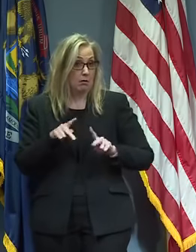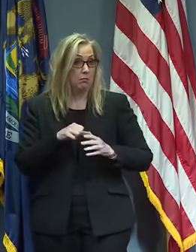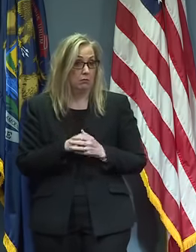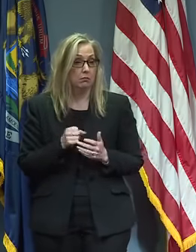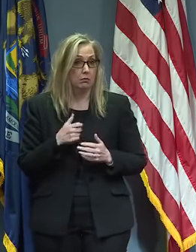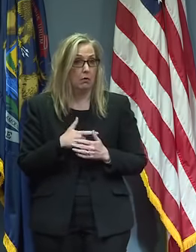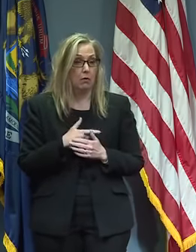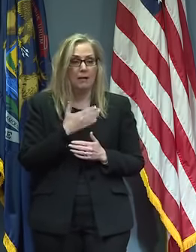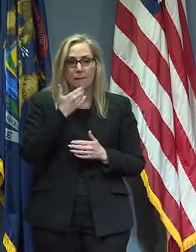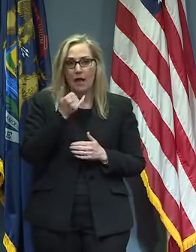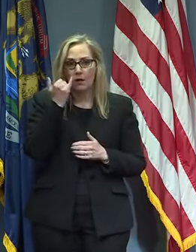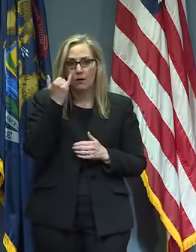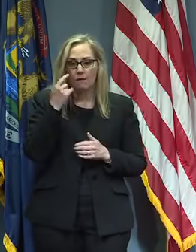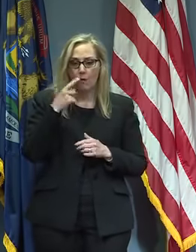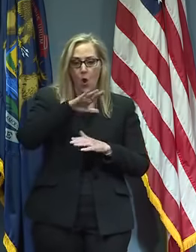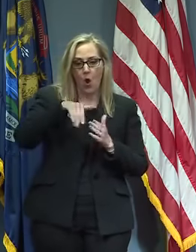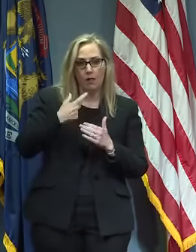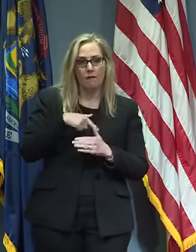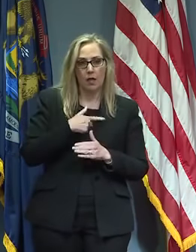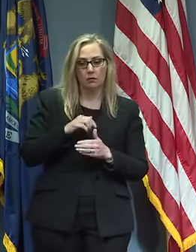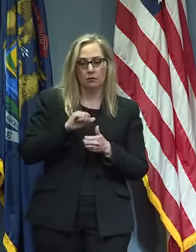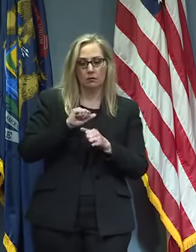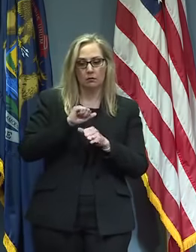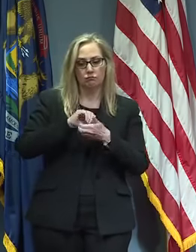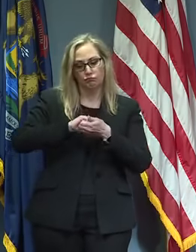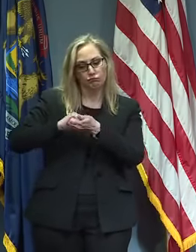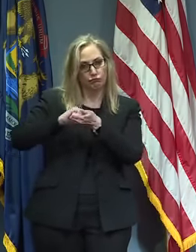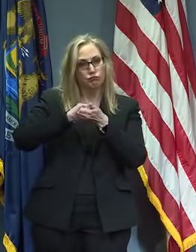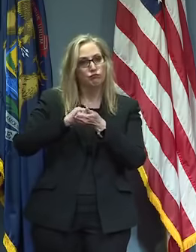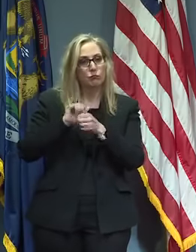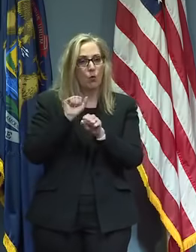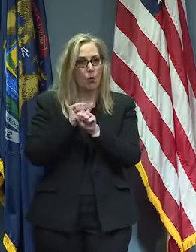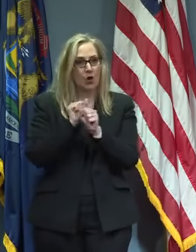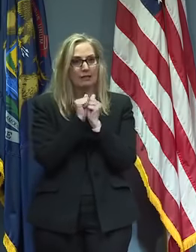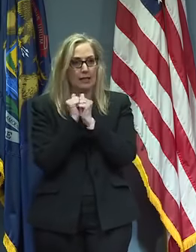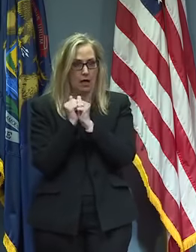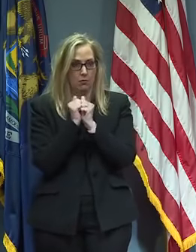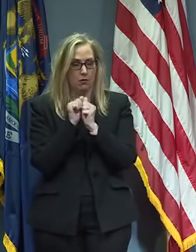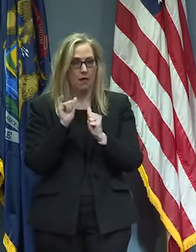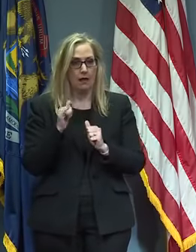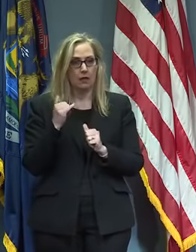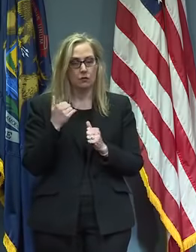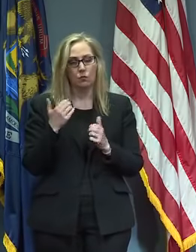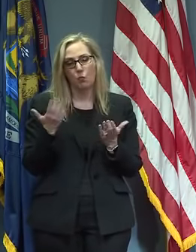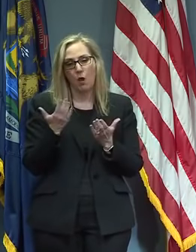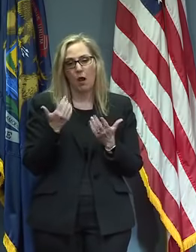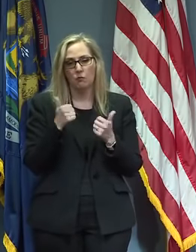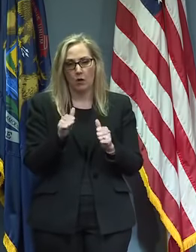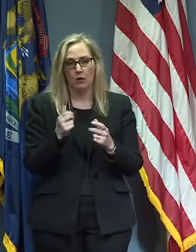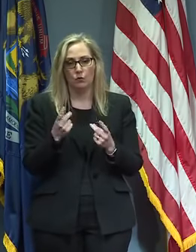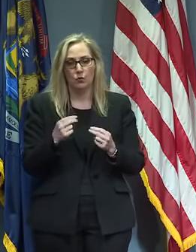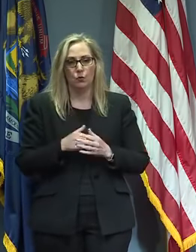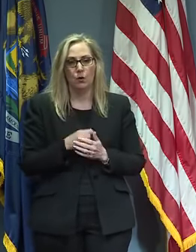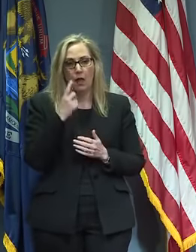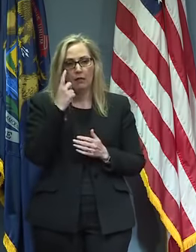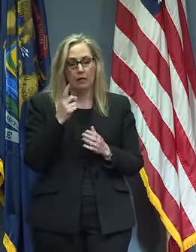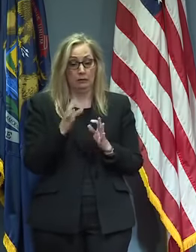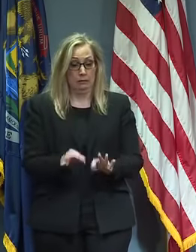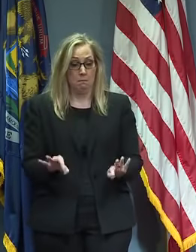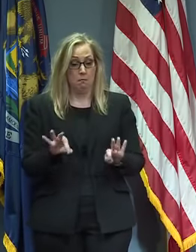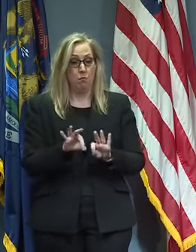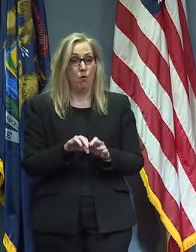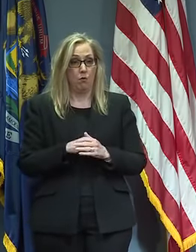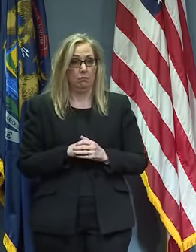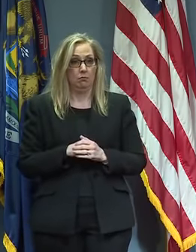everyone if we work together to get this right, and that's precisely what I am trying to do. I think that it's important that